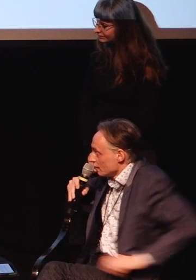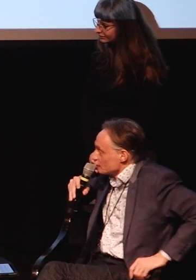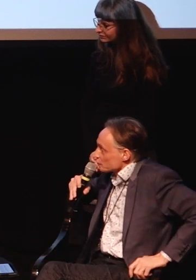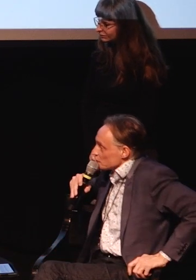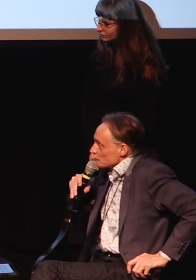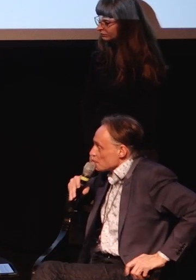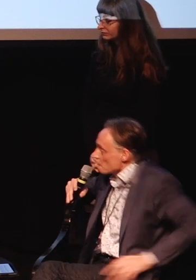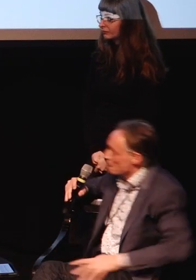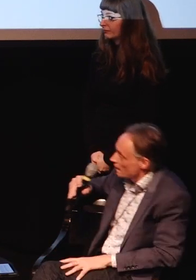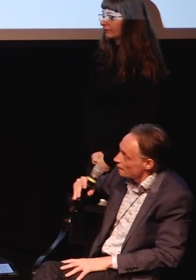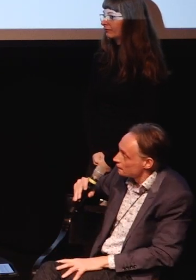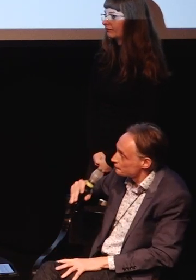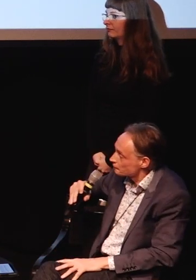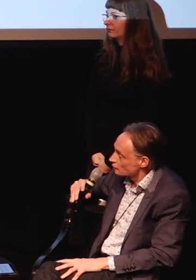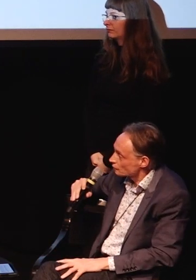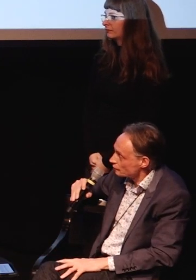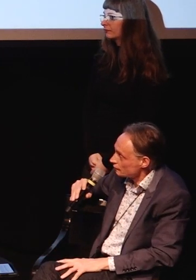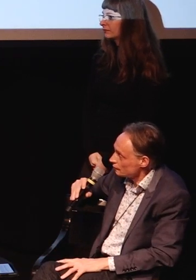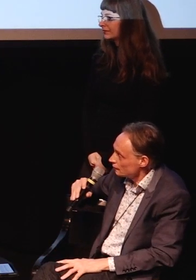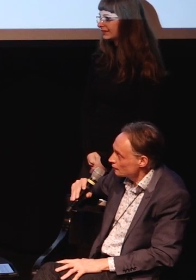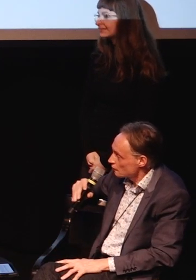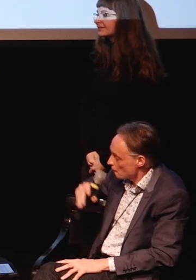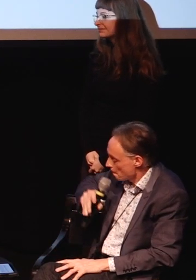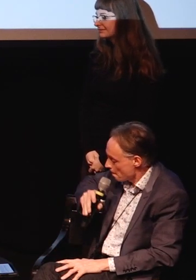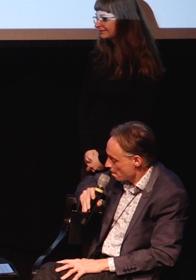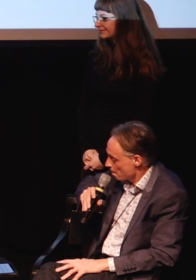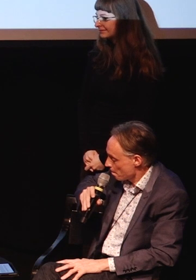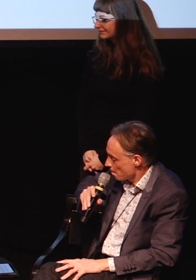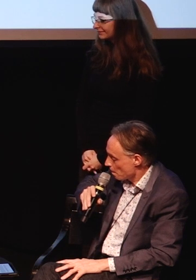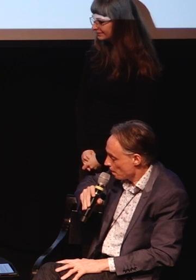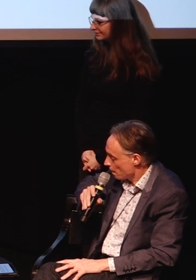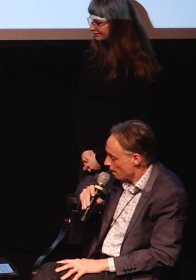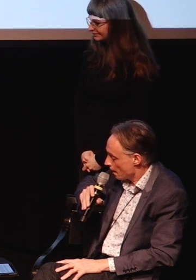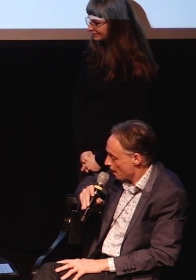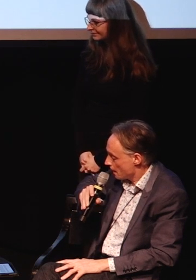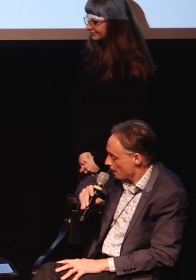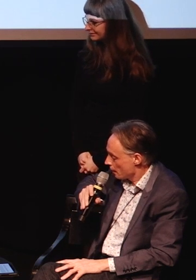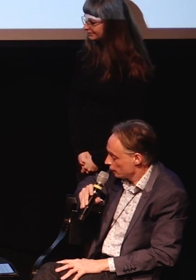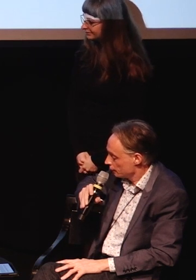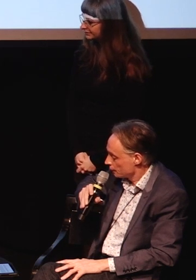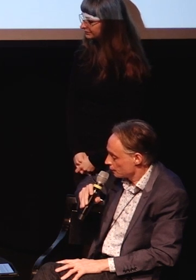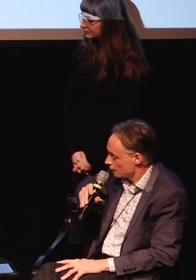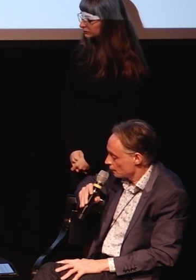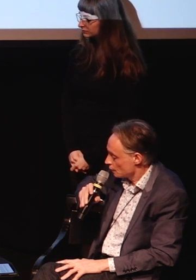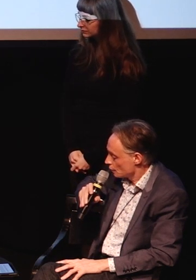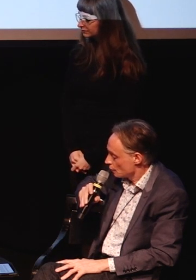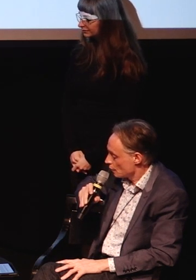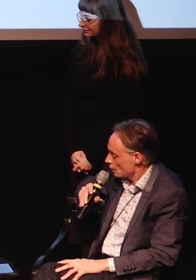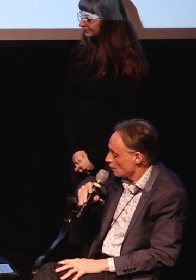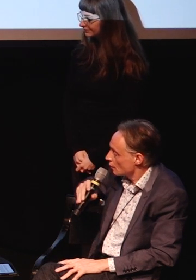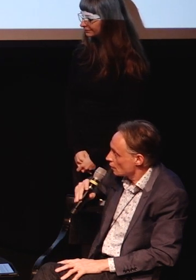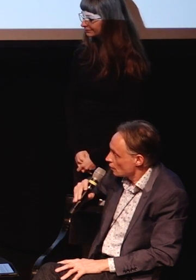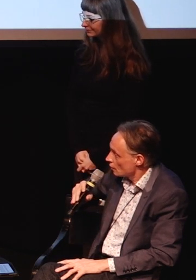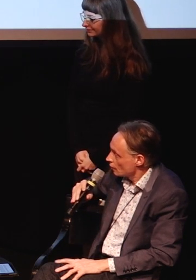me a better actor. And also, you know, I did a lot of really amazing projects